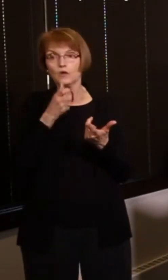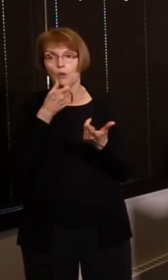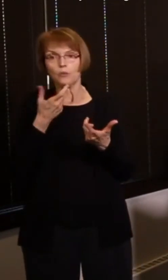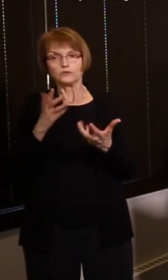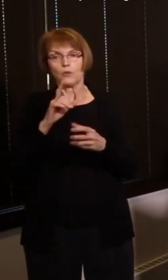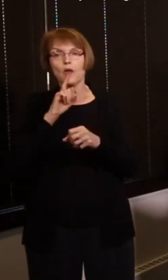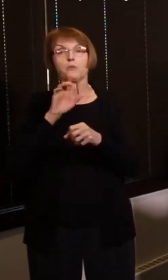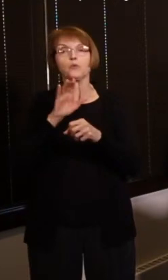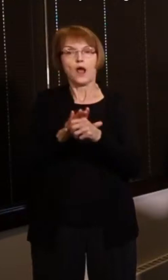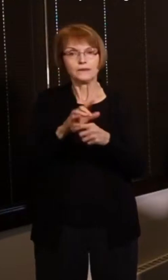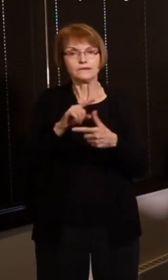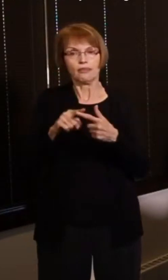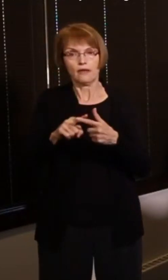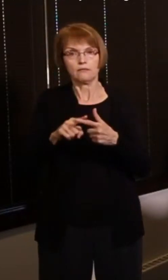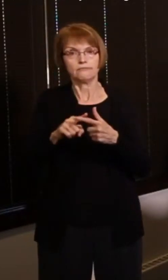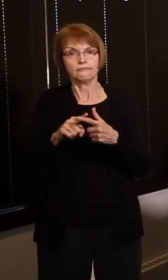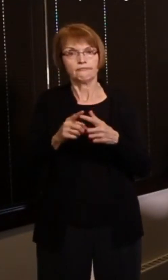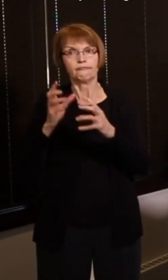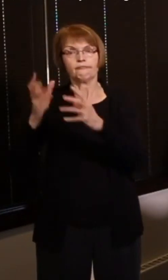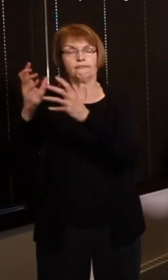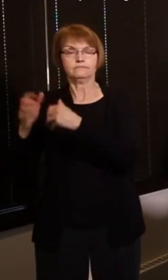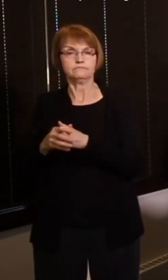overpromise, but it's looking good.